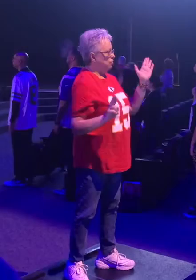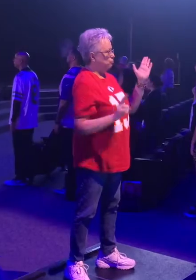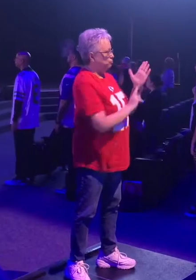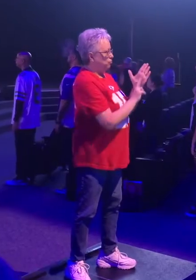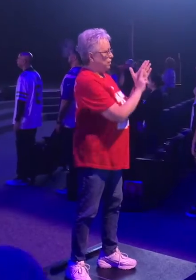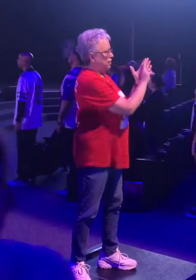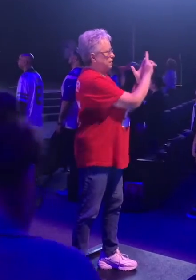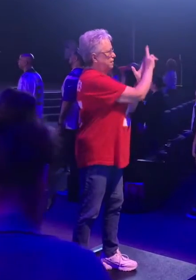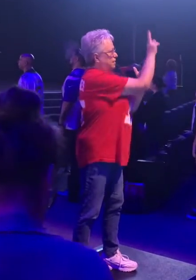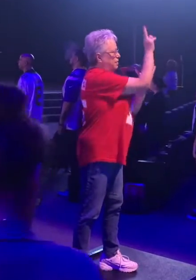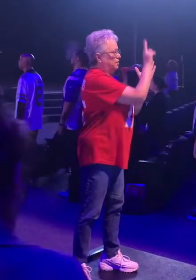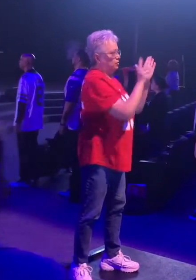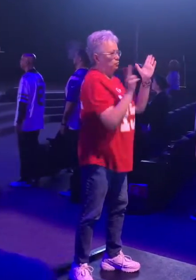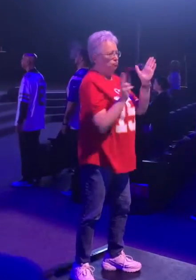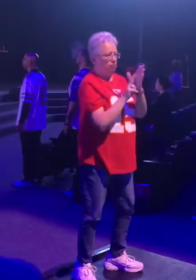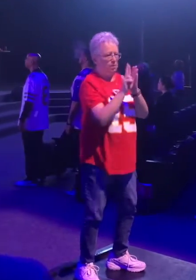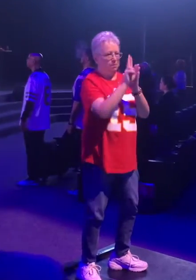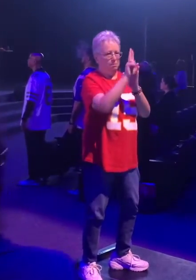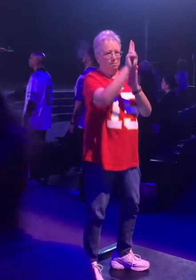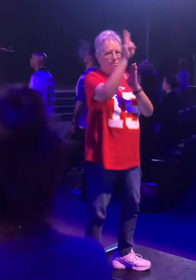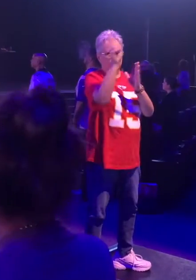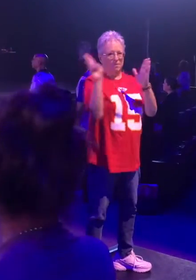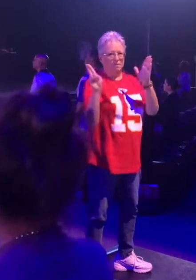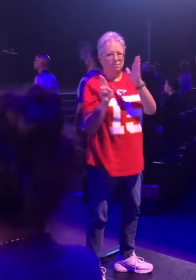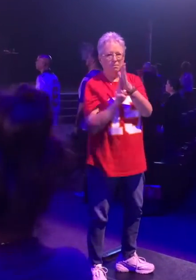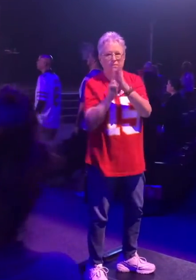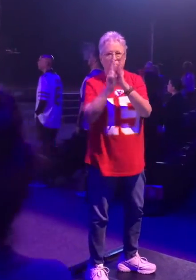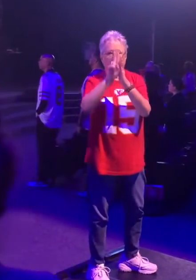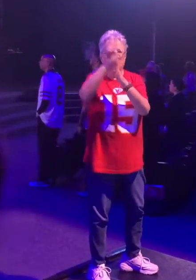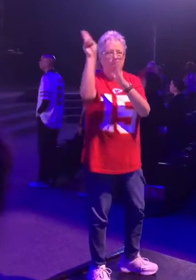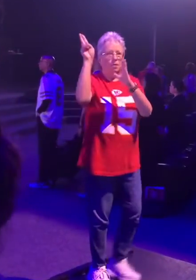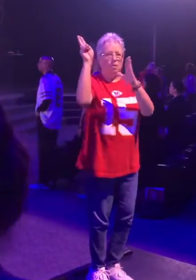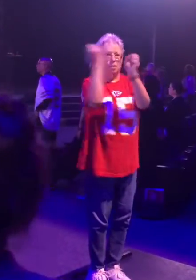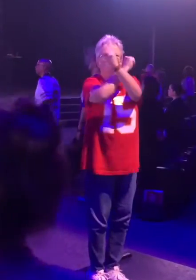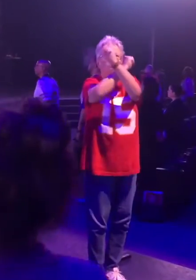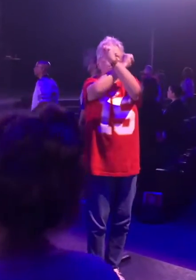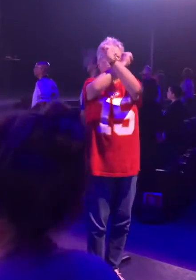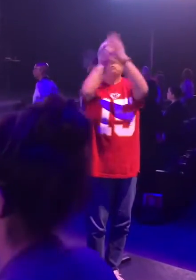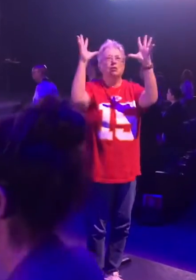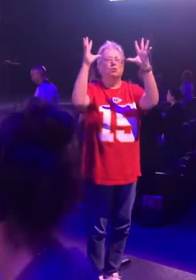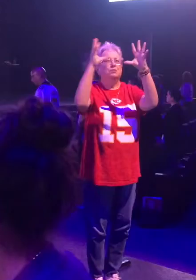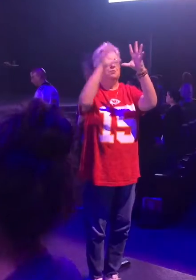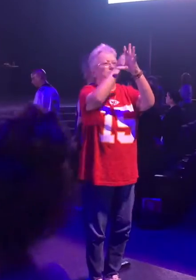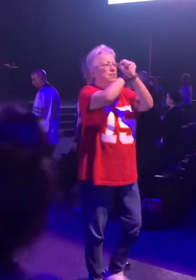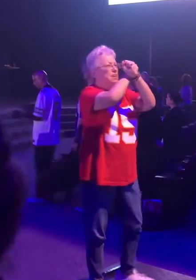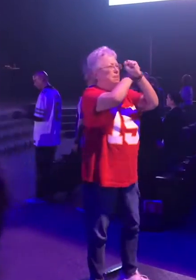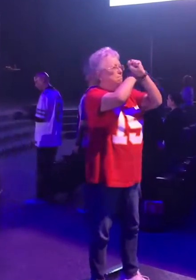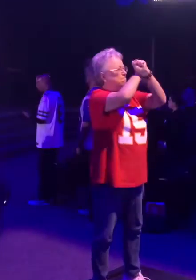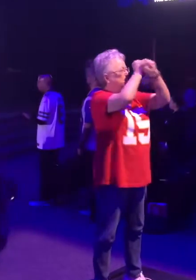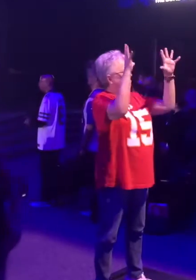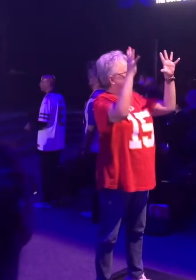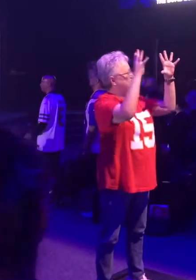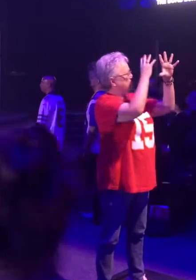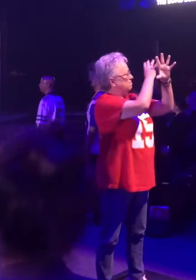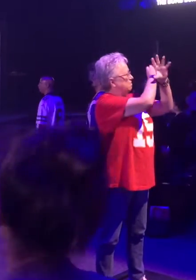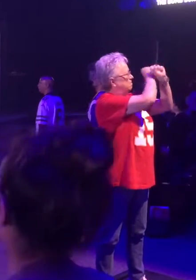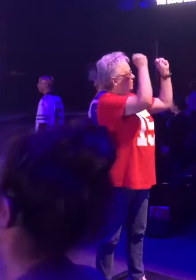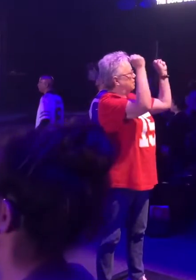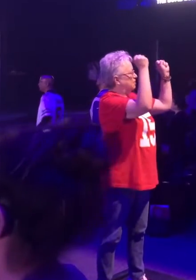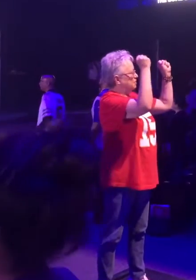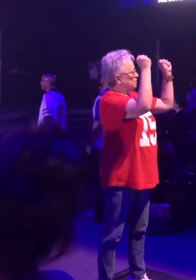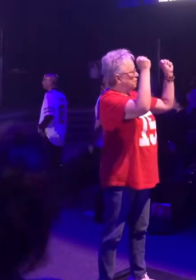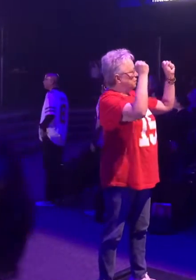and the rockets rang clear, the bombs bursting